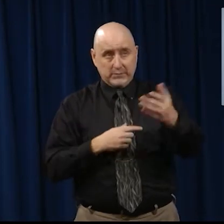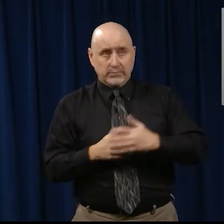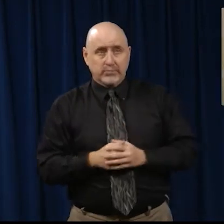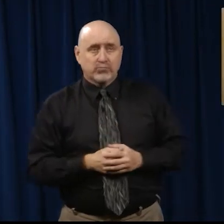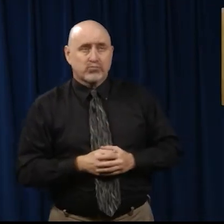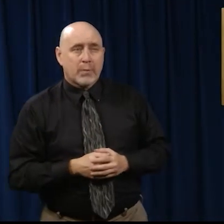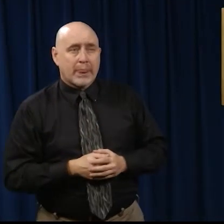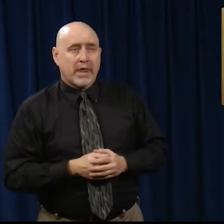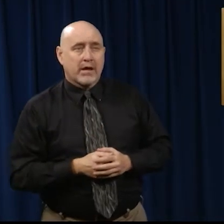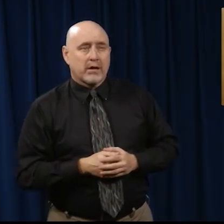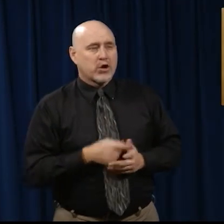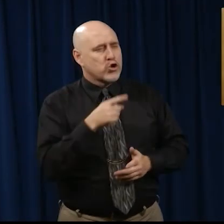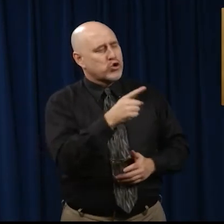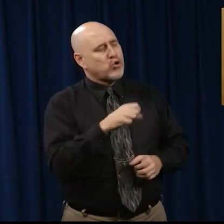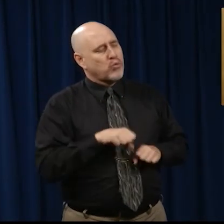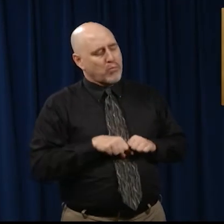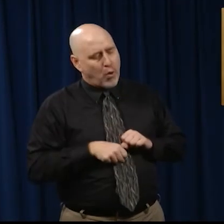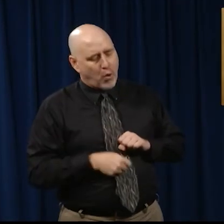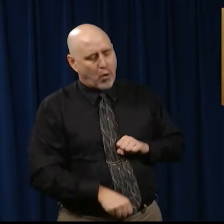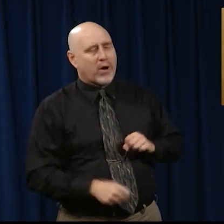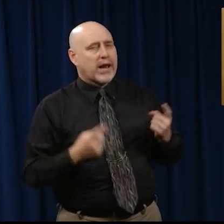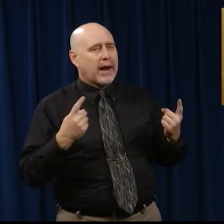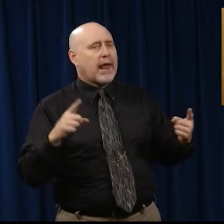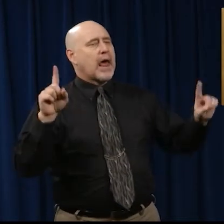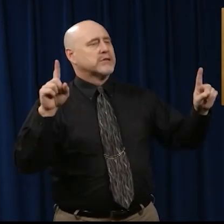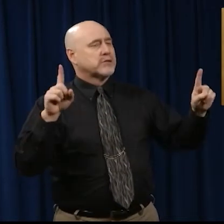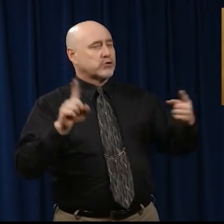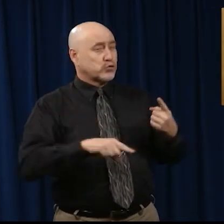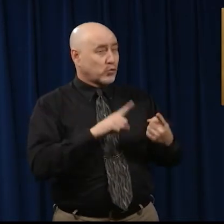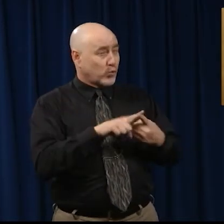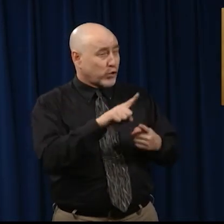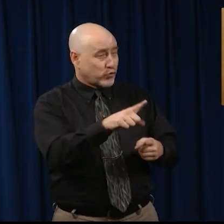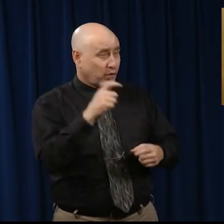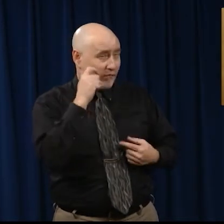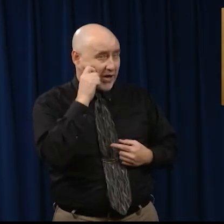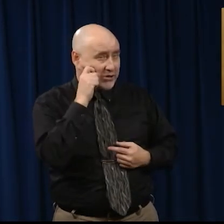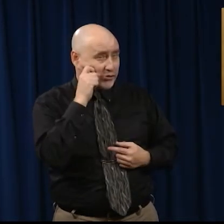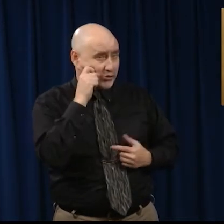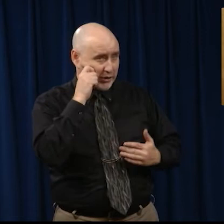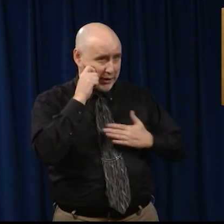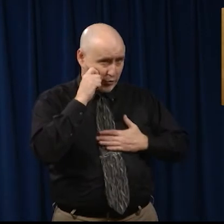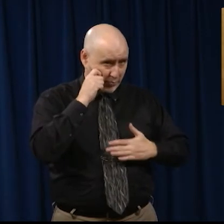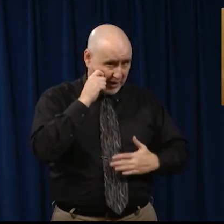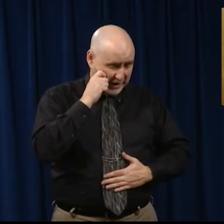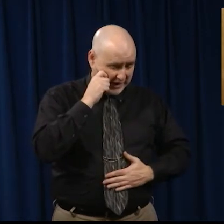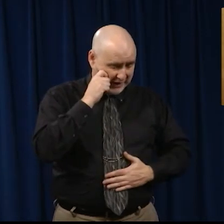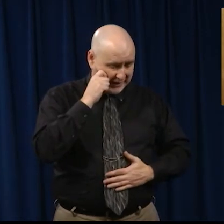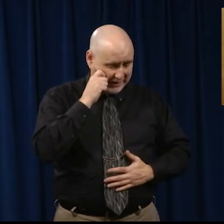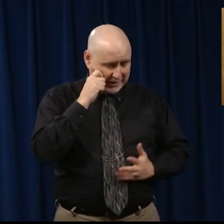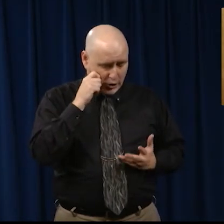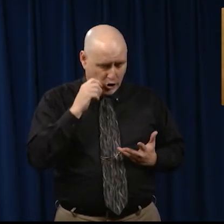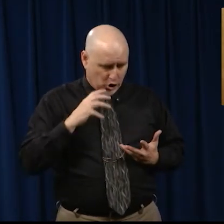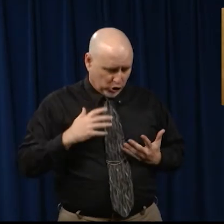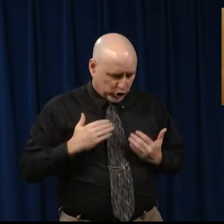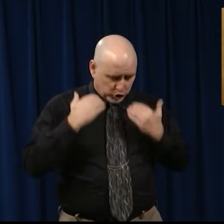said. He said this, "And you mourn at last when your flesh and your body are